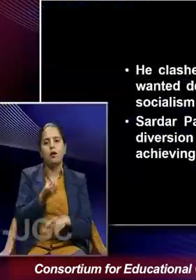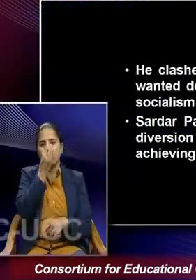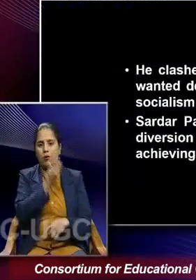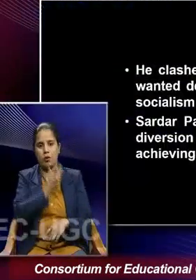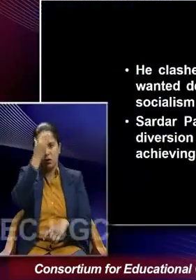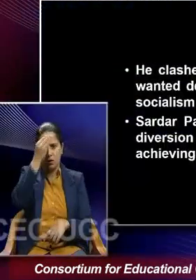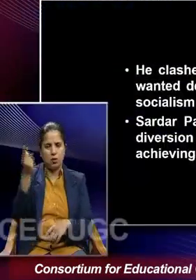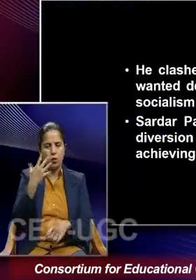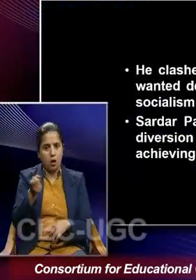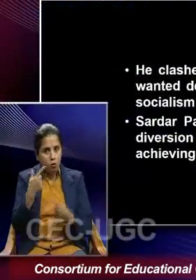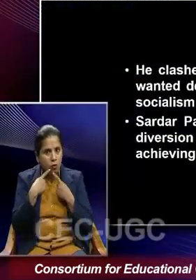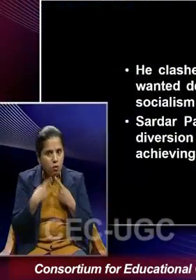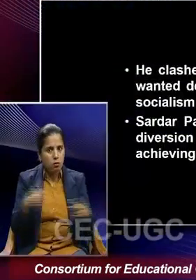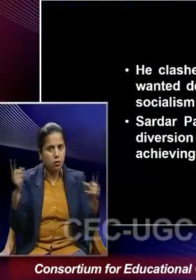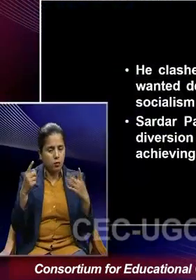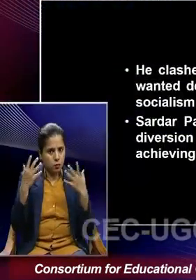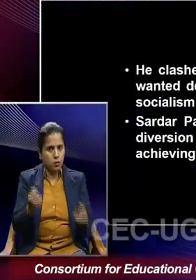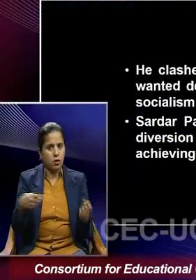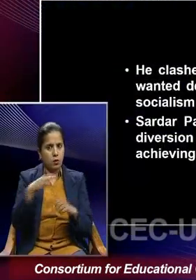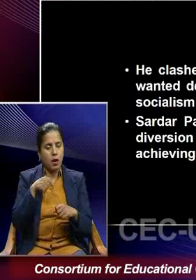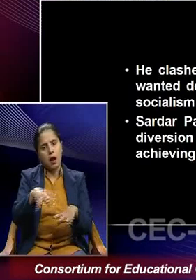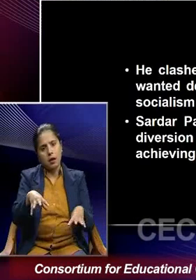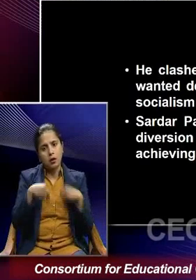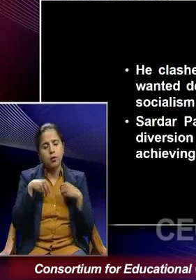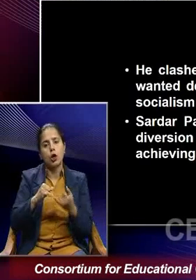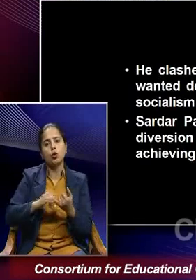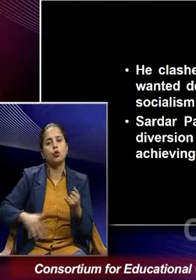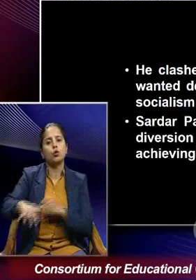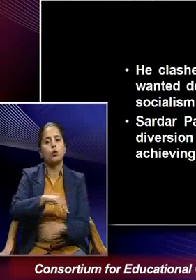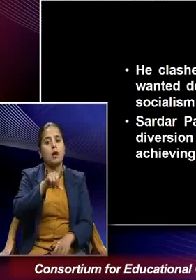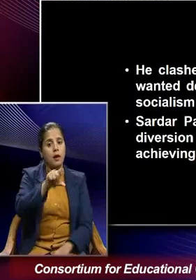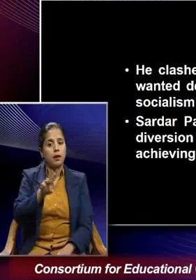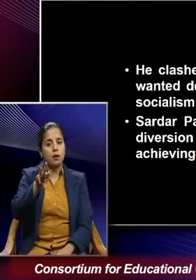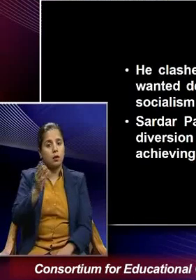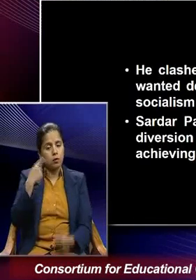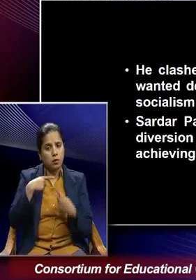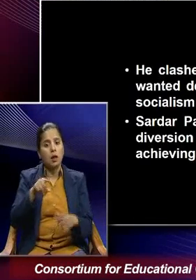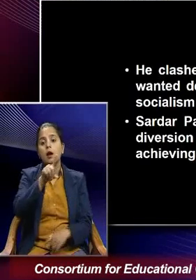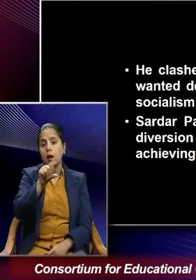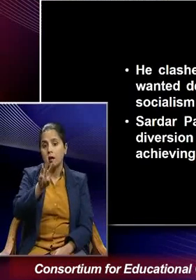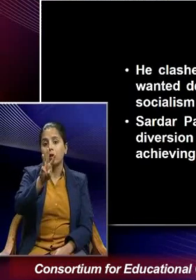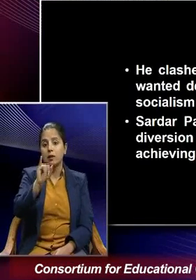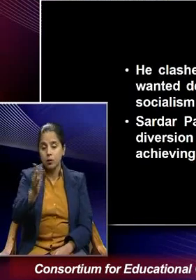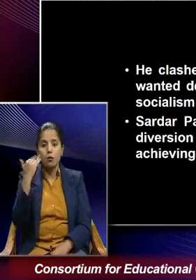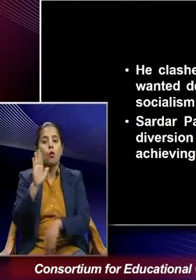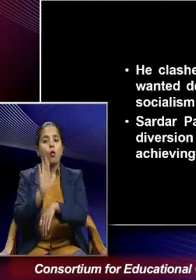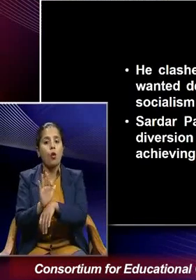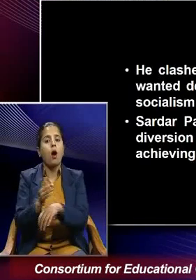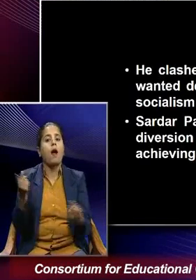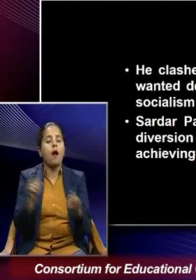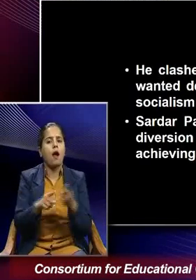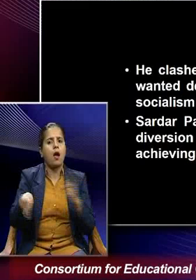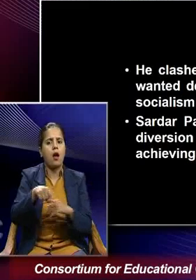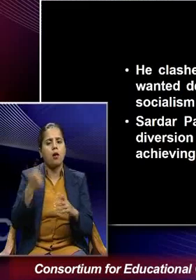Nehru wanted the declarations of the adoption of socialism at 1936 Congress session. And Sardar